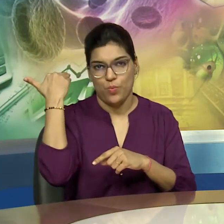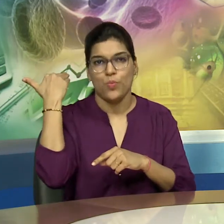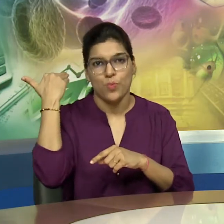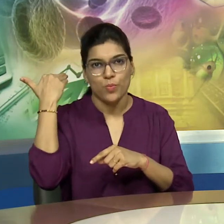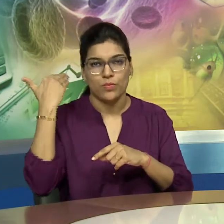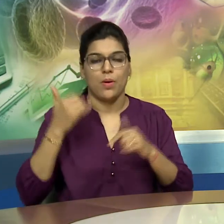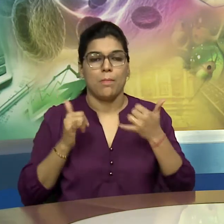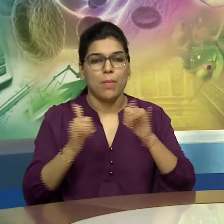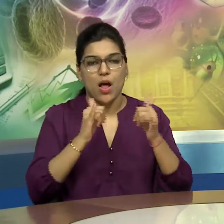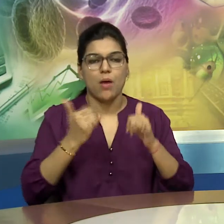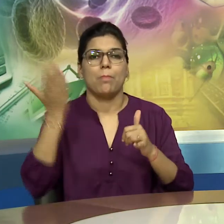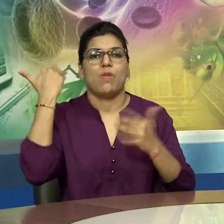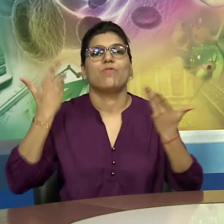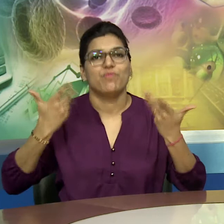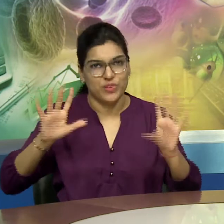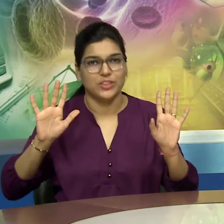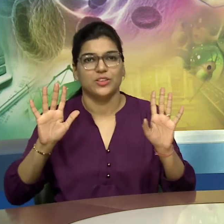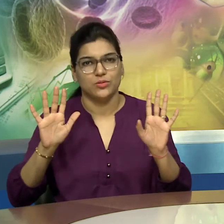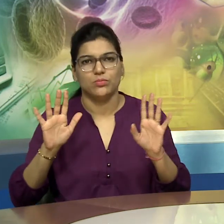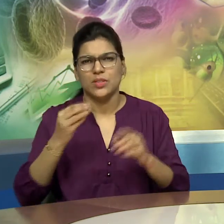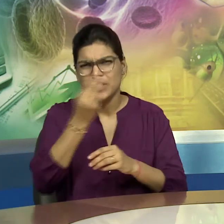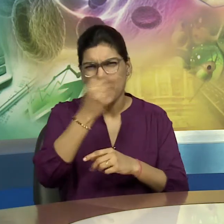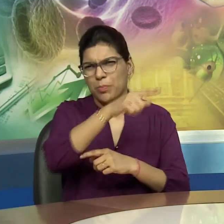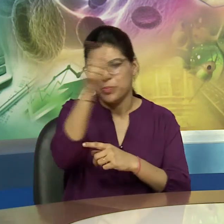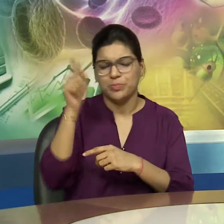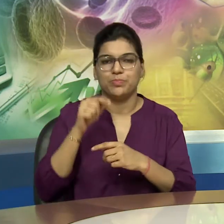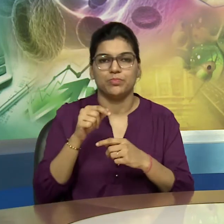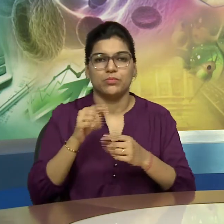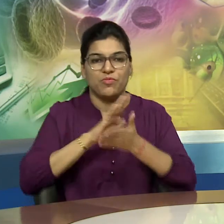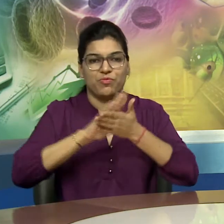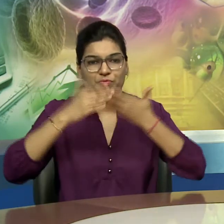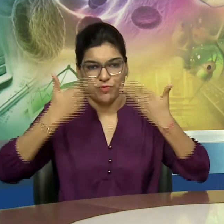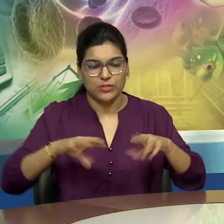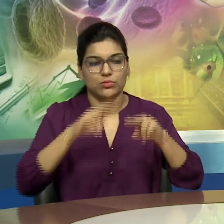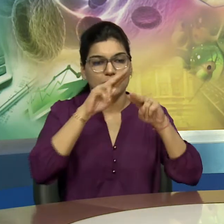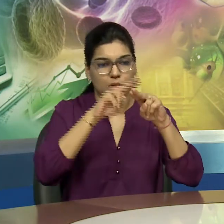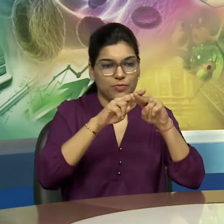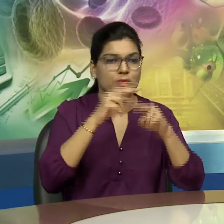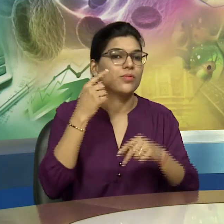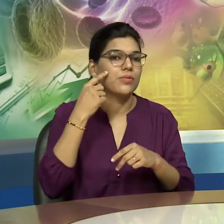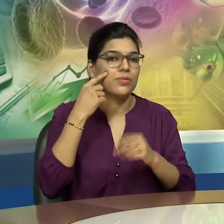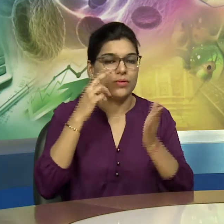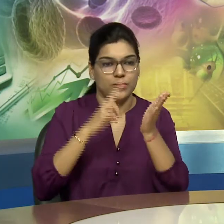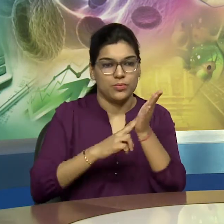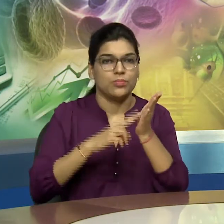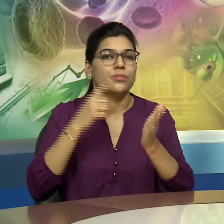played is for past. We know that if it has happened, then this is